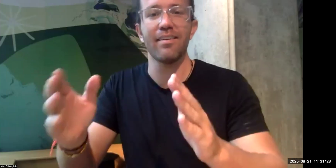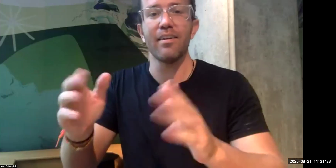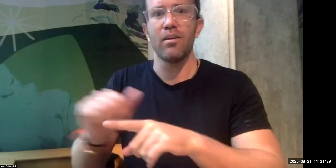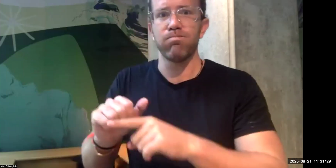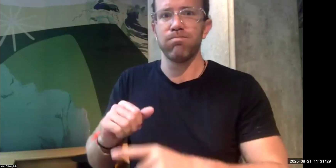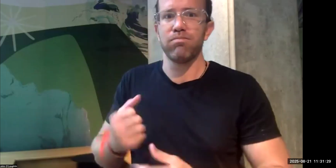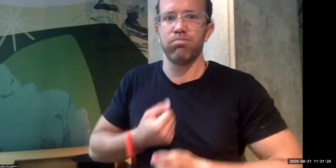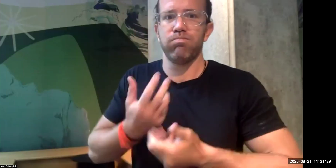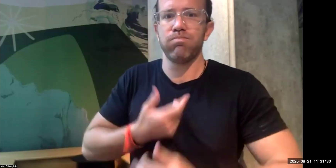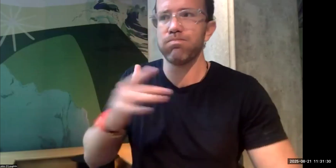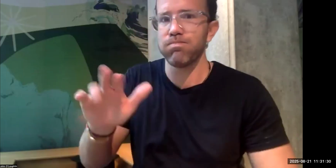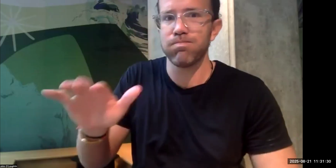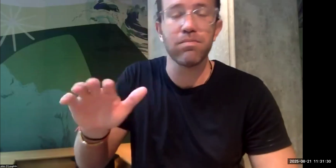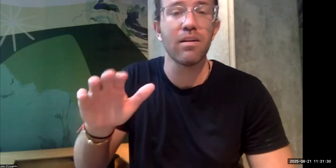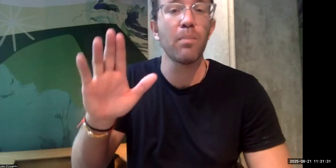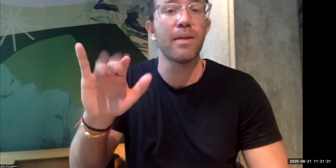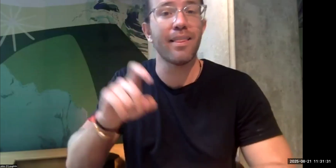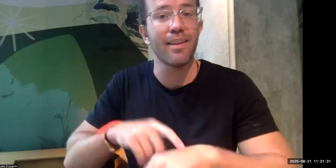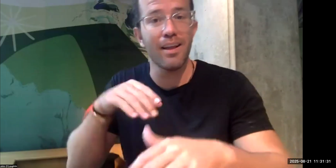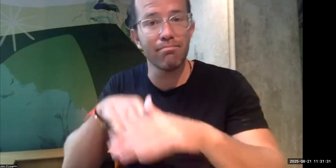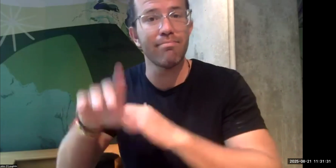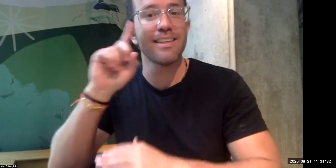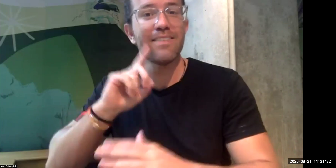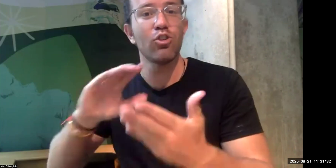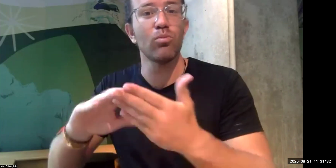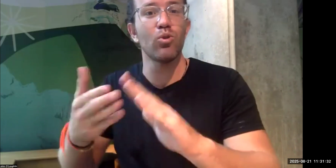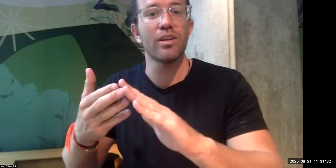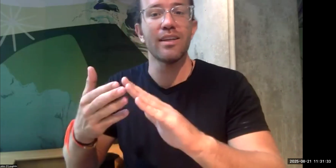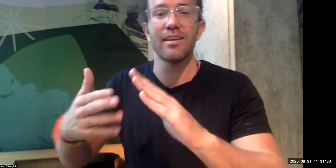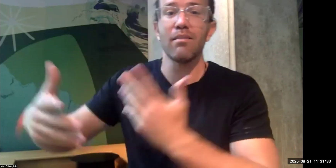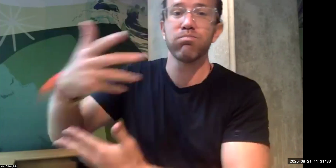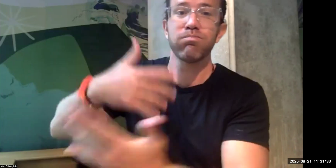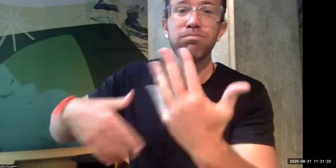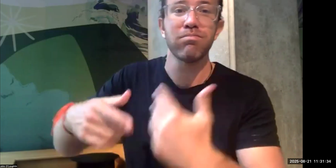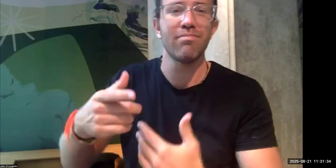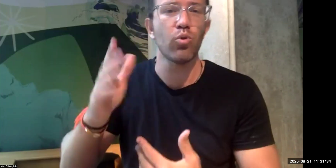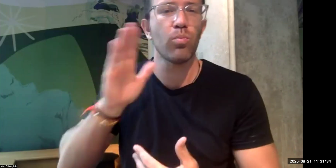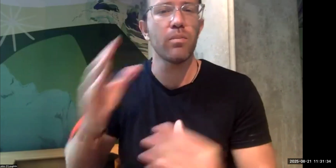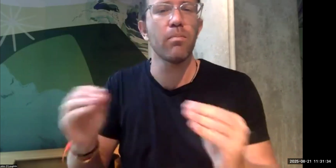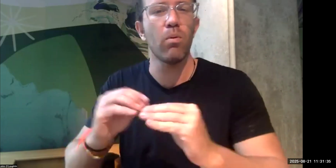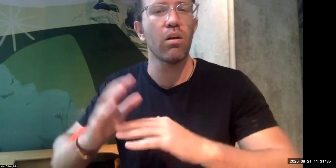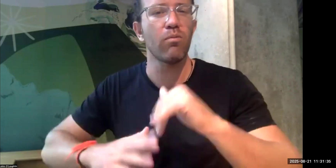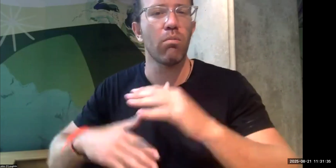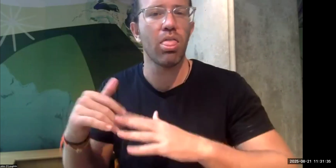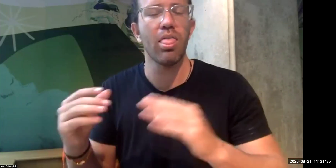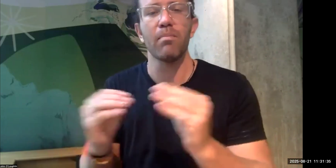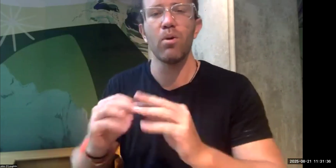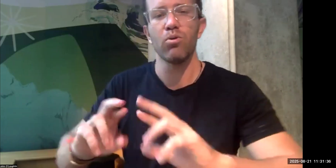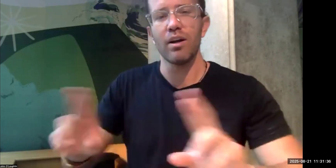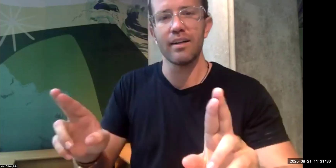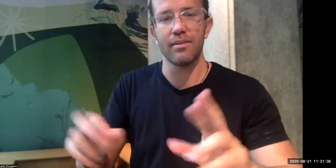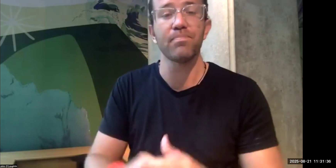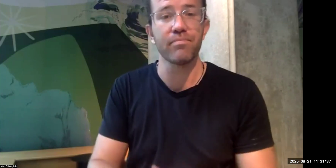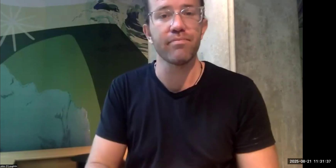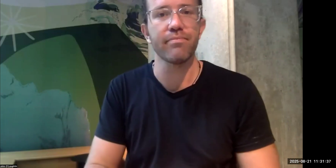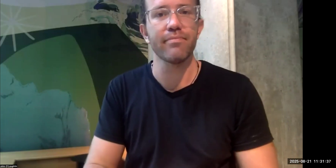practice your fingerspelling and receptive skills and to practice your expressive fingerspelling. That way, when you're out in the community, you'll